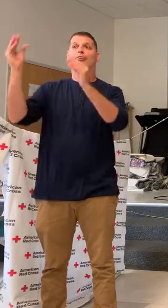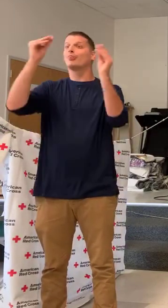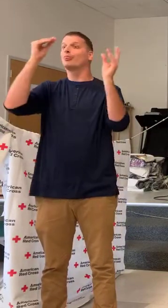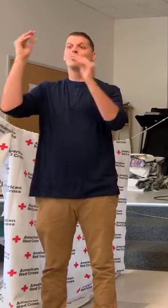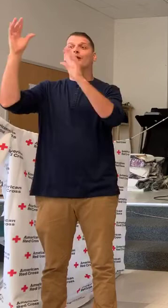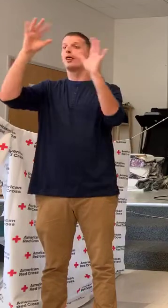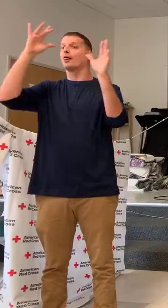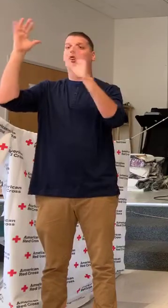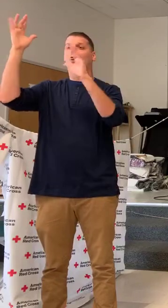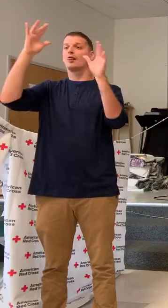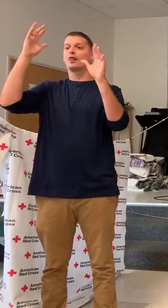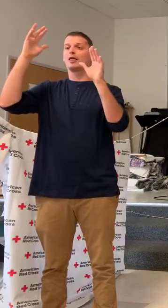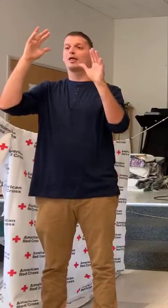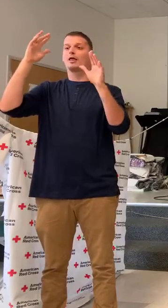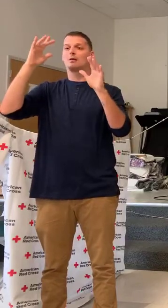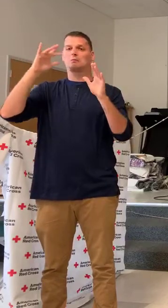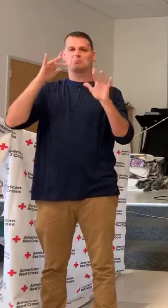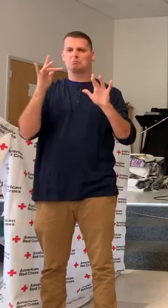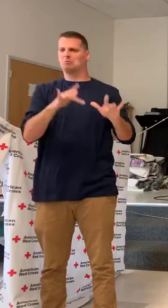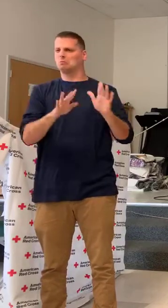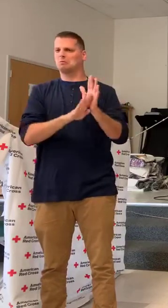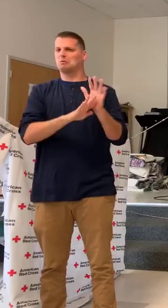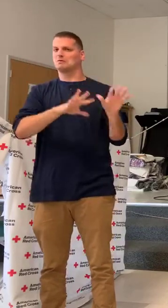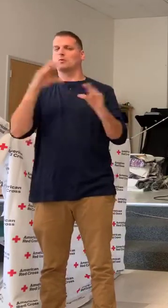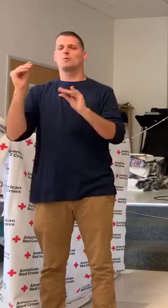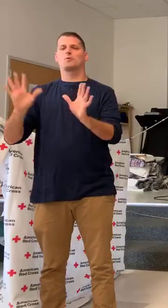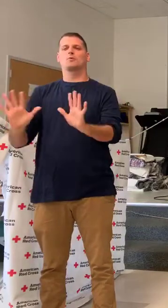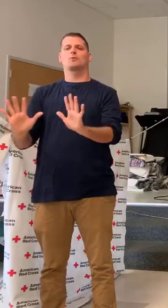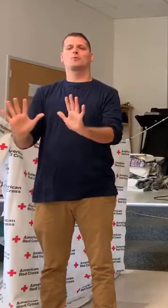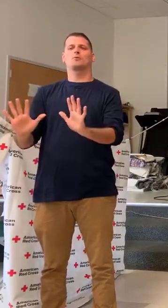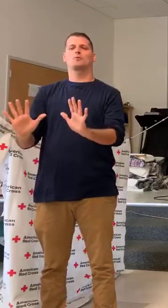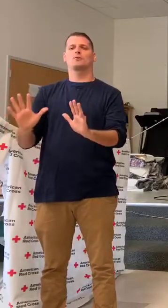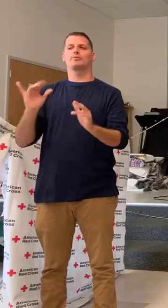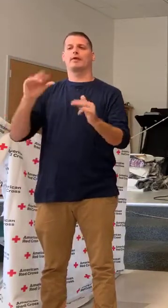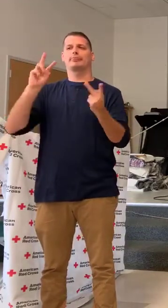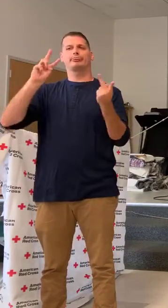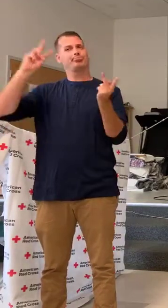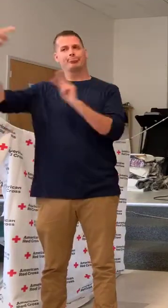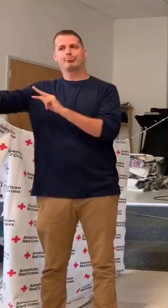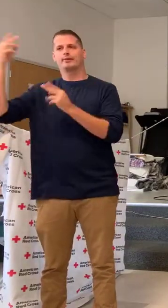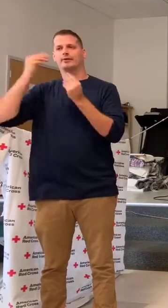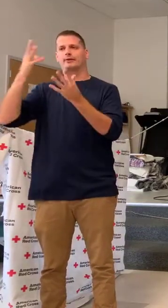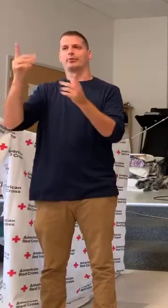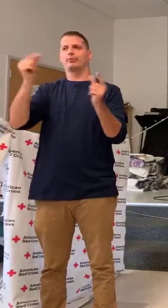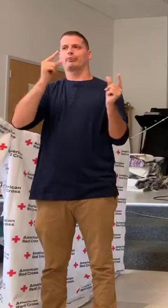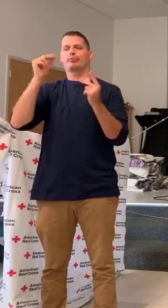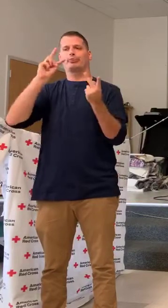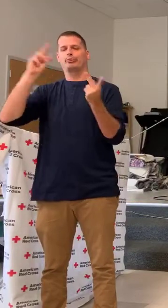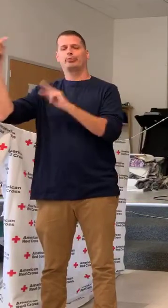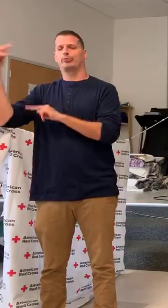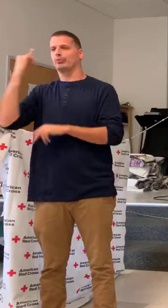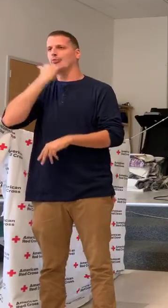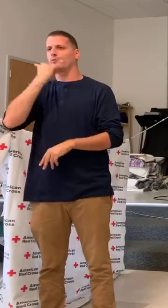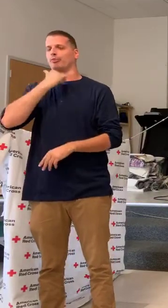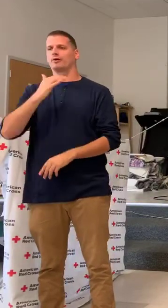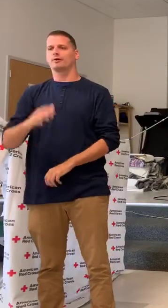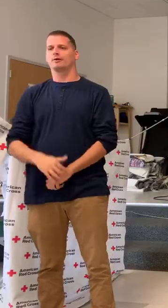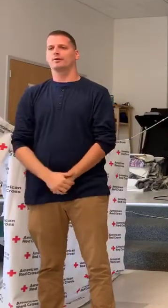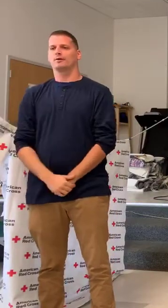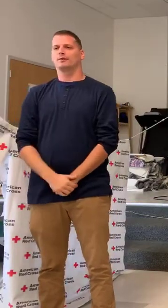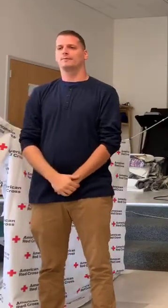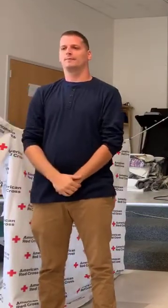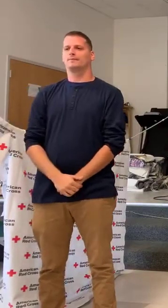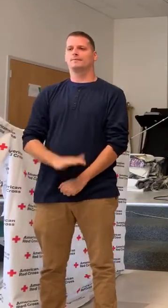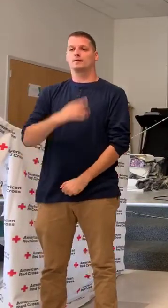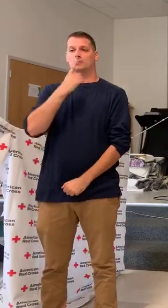any resources. I promise you that. Okay, so to reiterate, it looks like the Cross is here through the week. That's firm. And